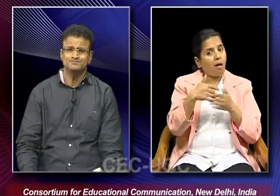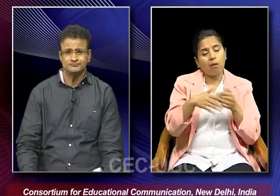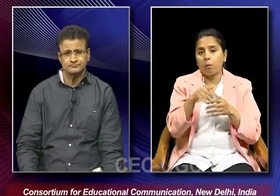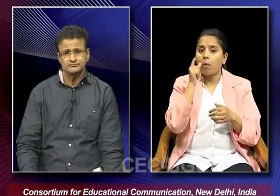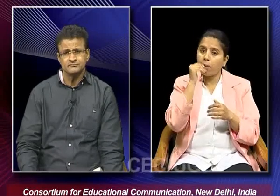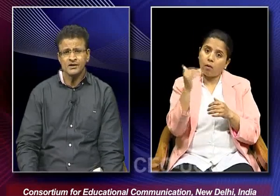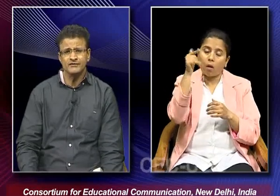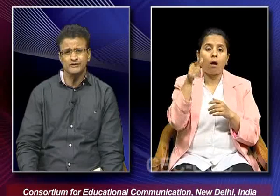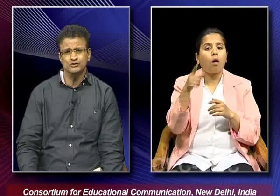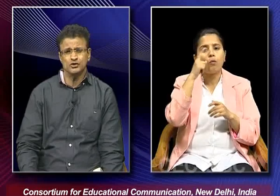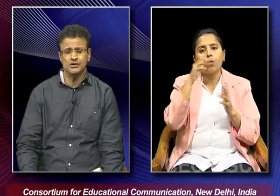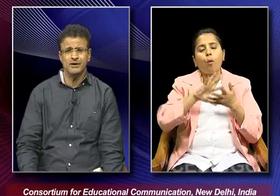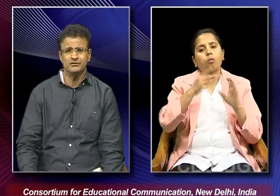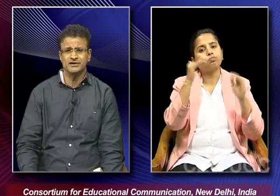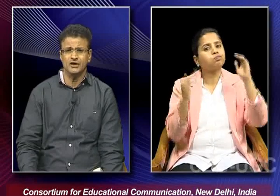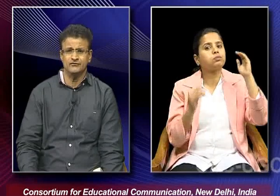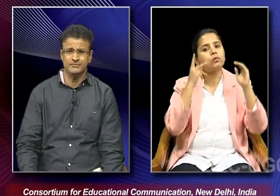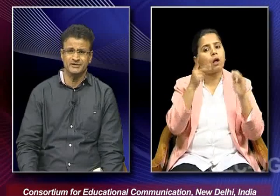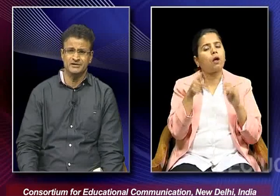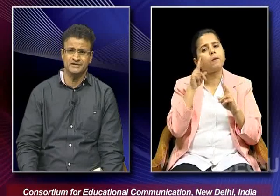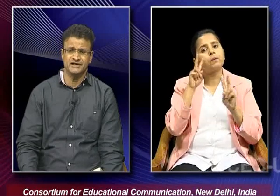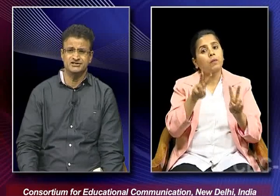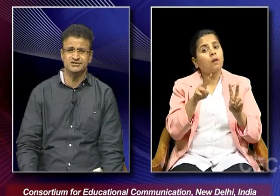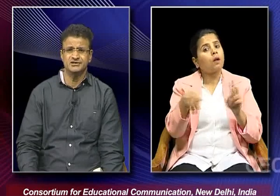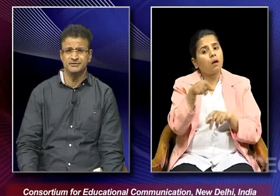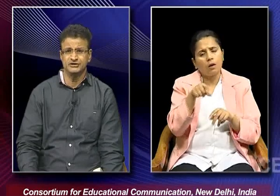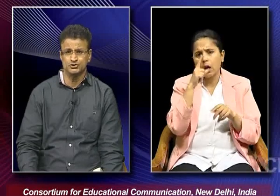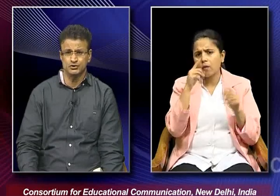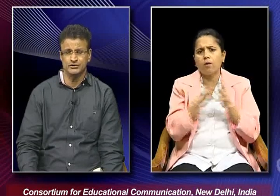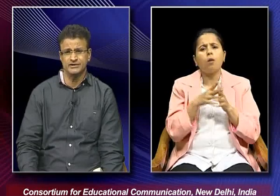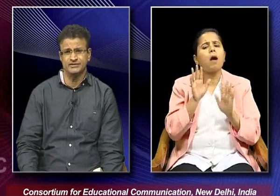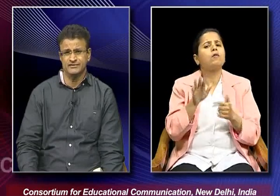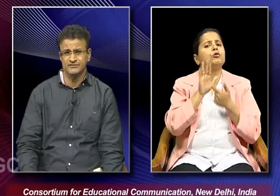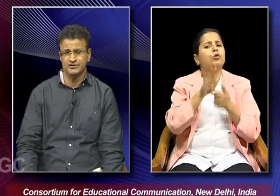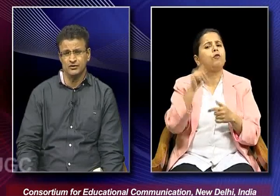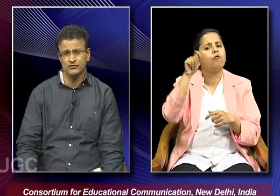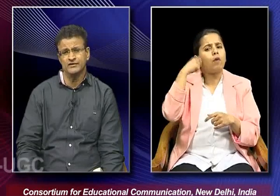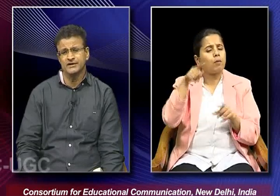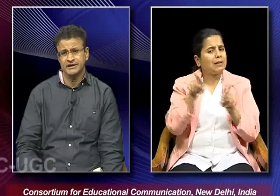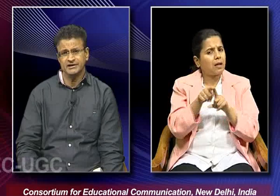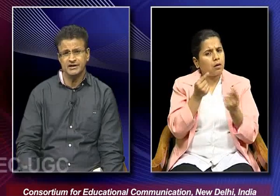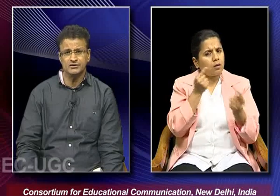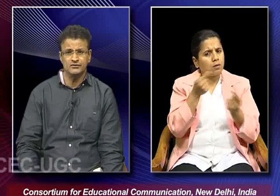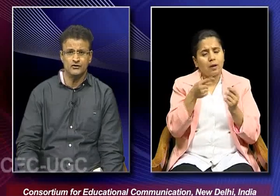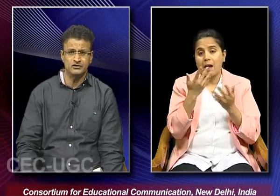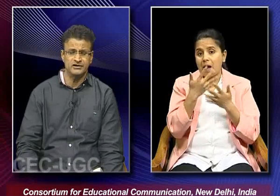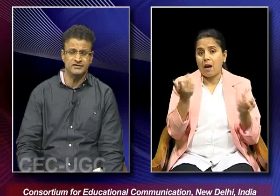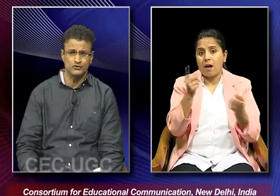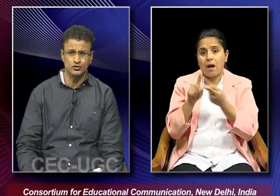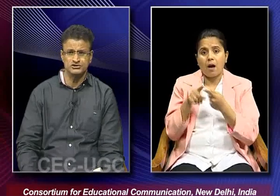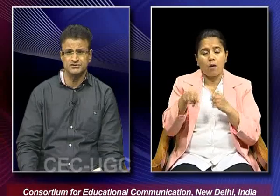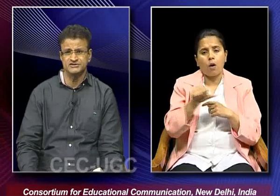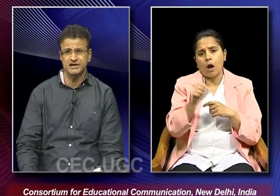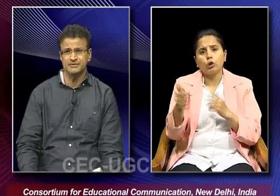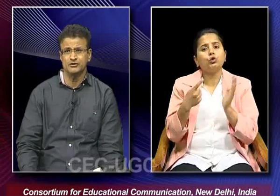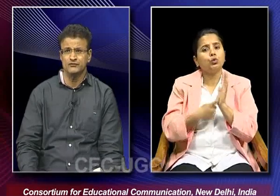So when you talk about that, how women, they are generally being shown in the framework of any kind of alternative